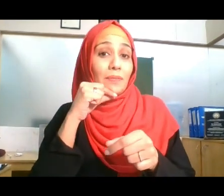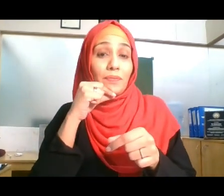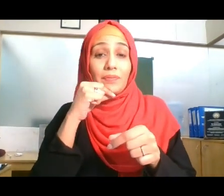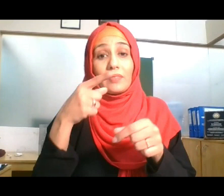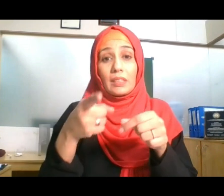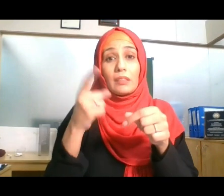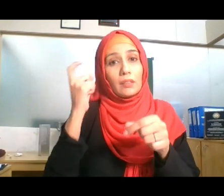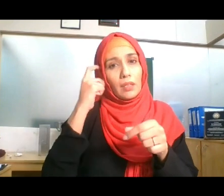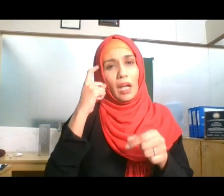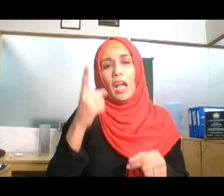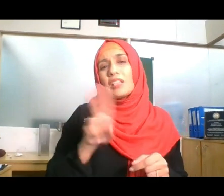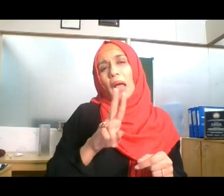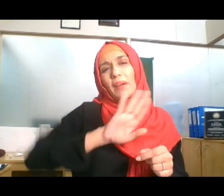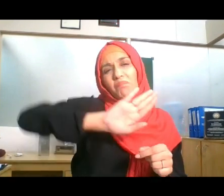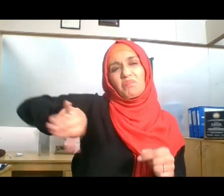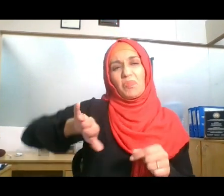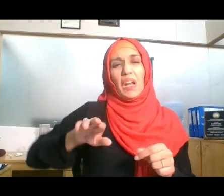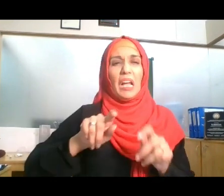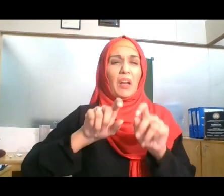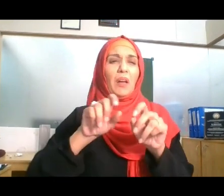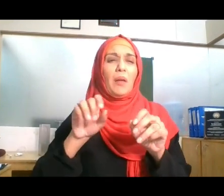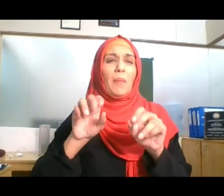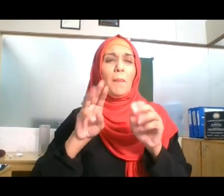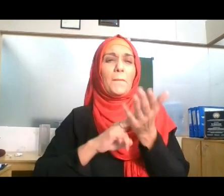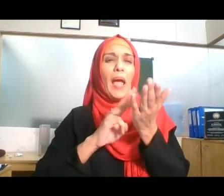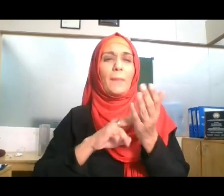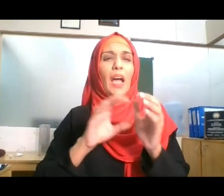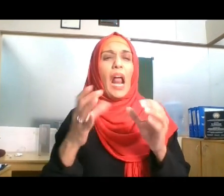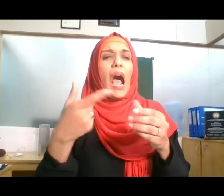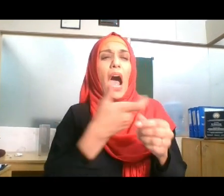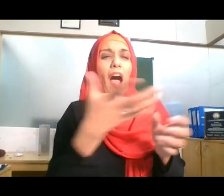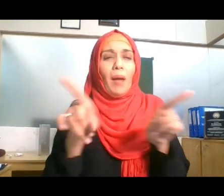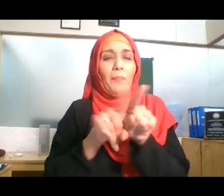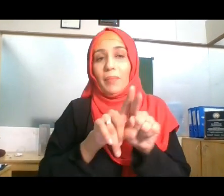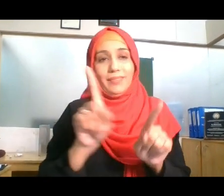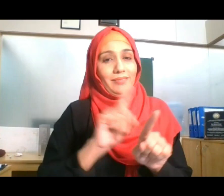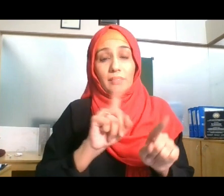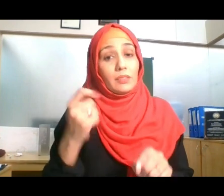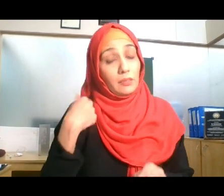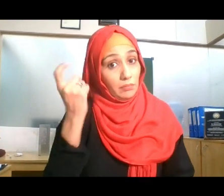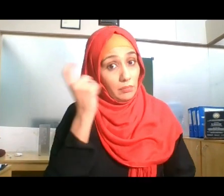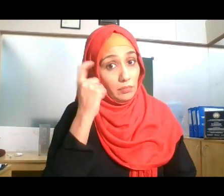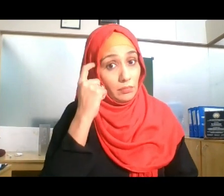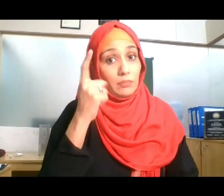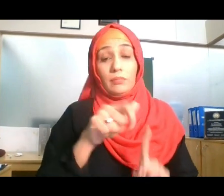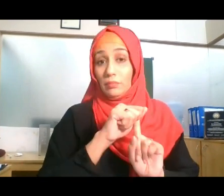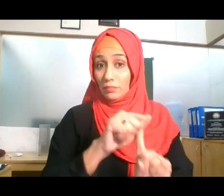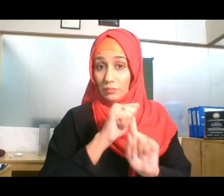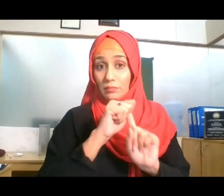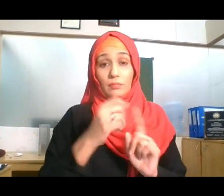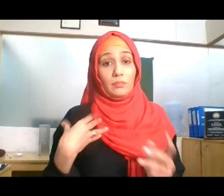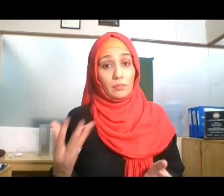marginalized communities are brought to the table. So this dialogue today brings us all together to realize the importance of sharing